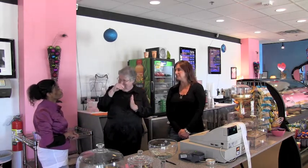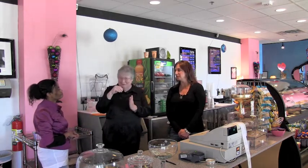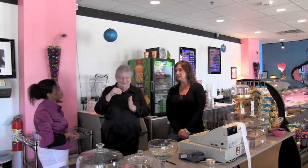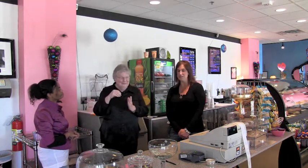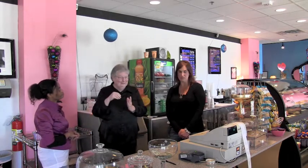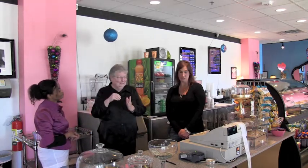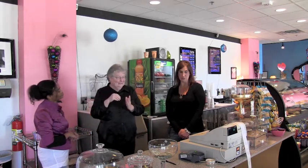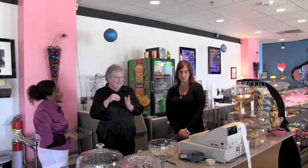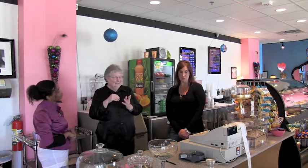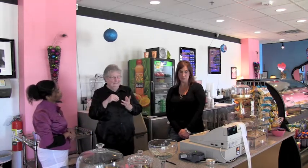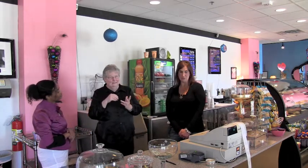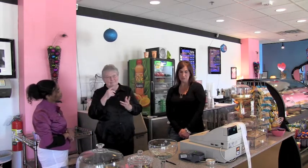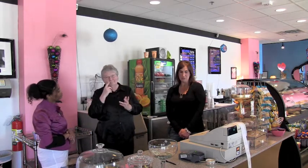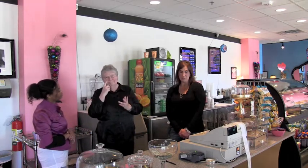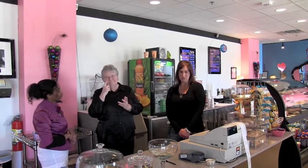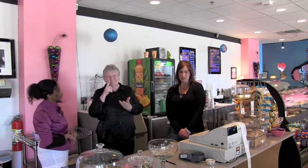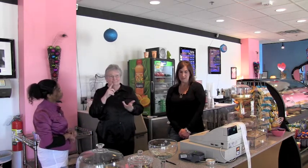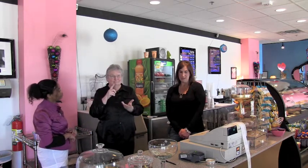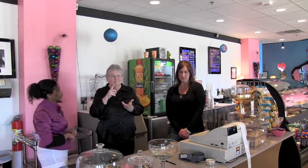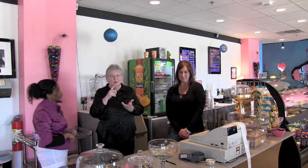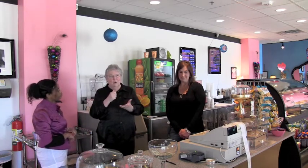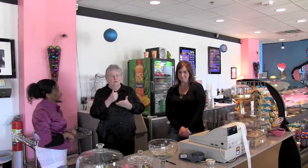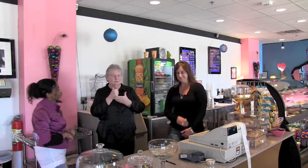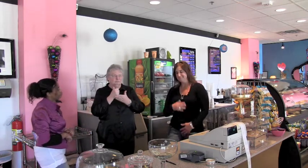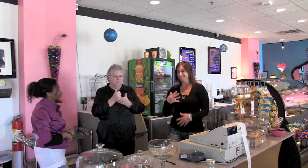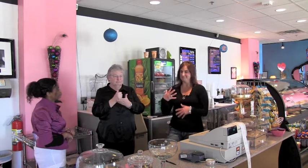the customer